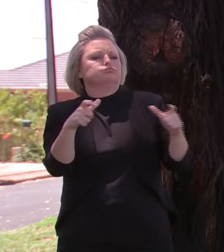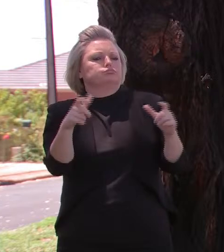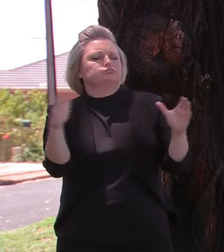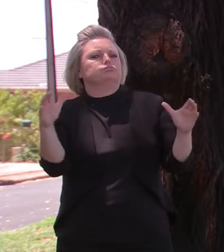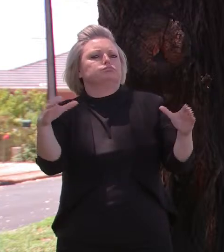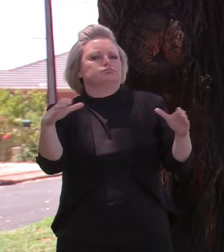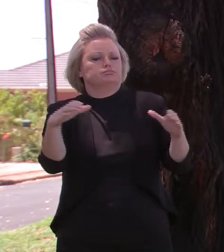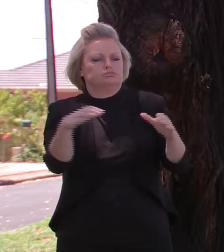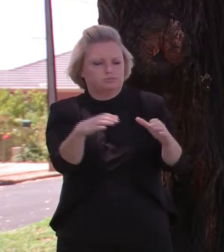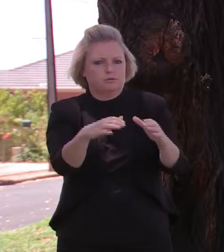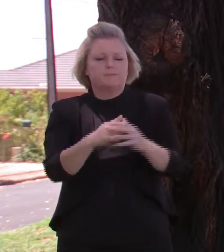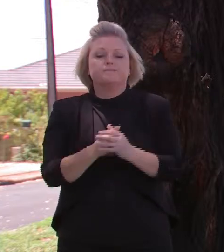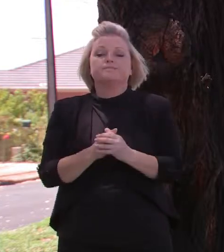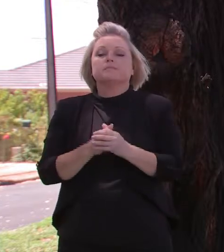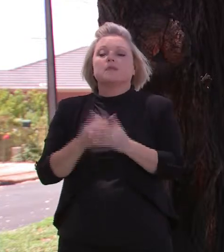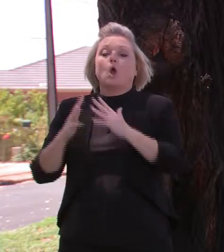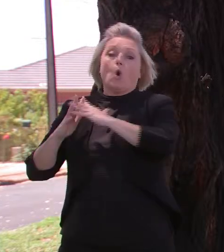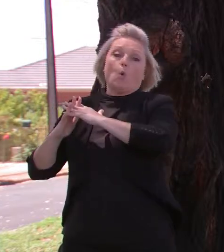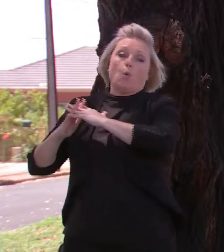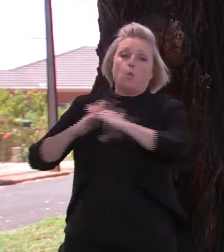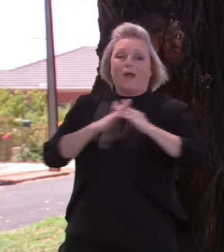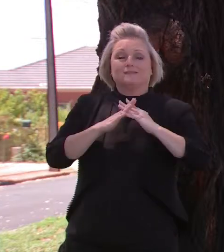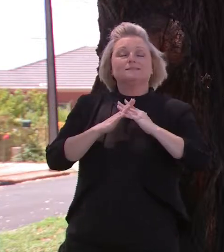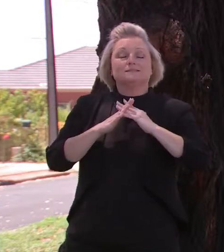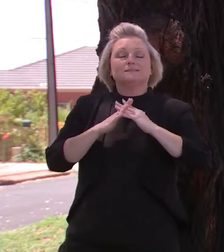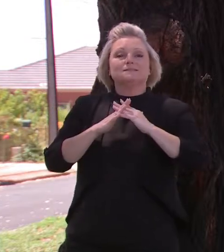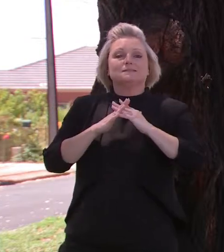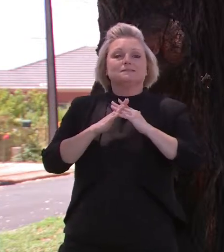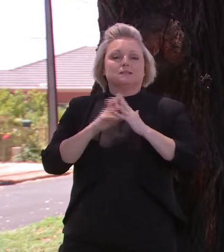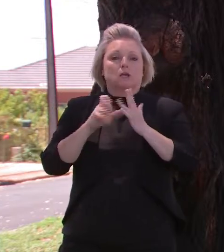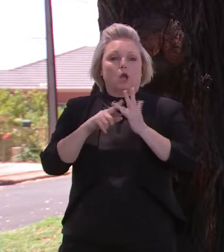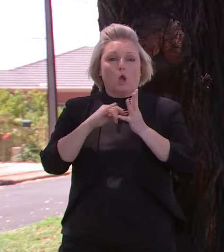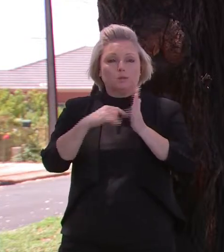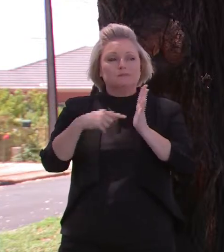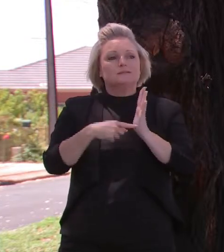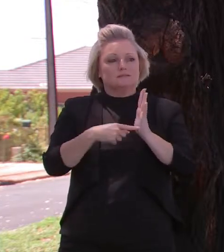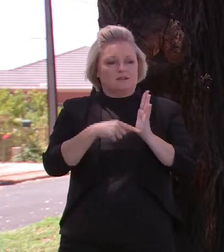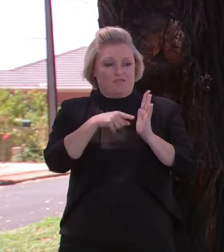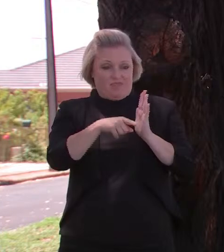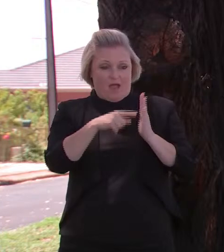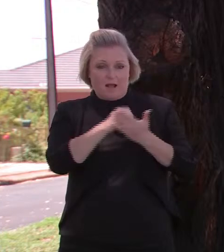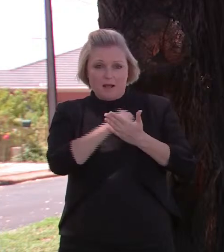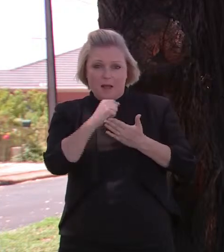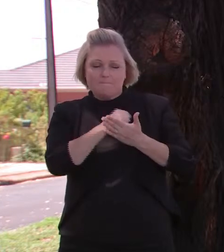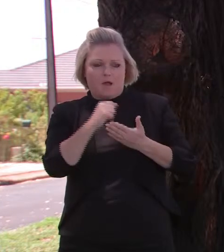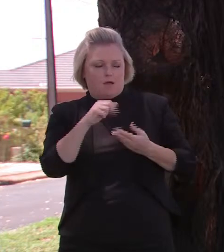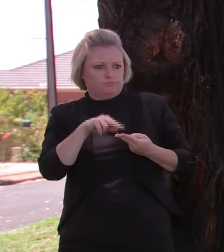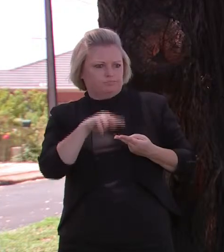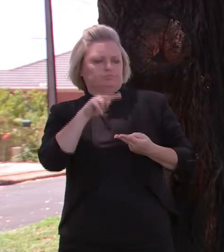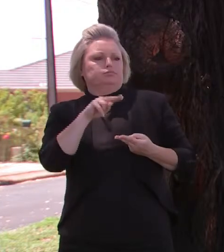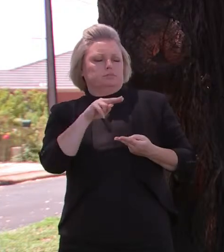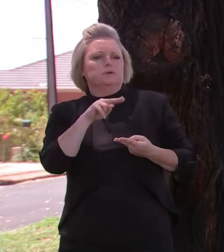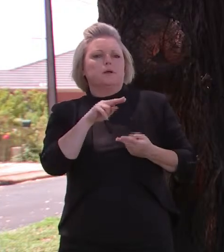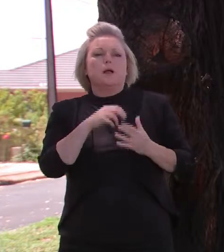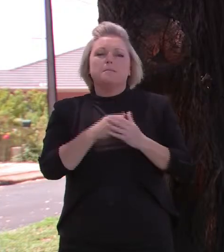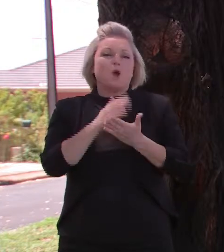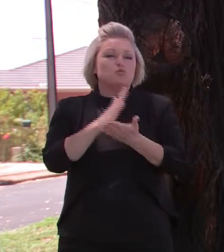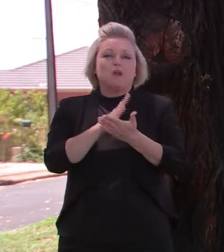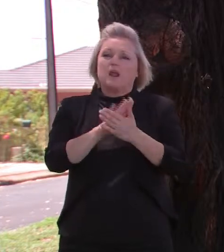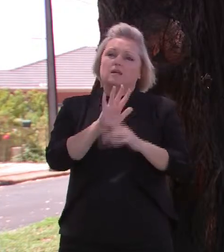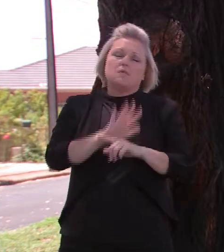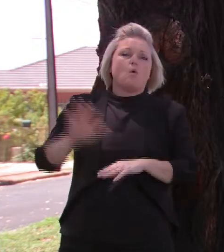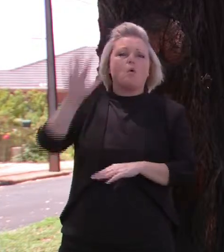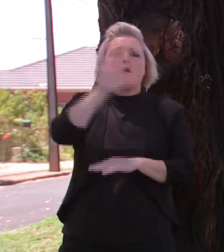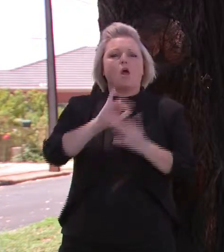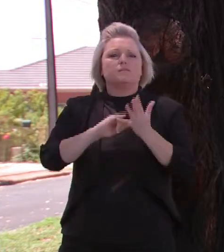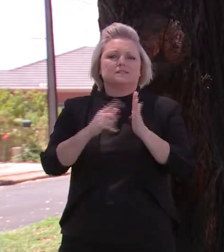where there have been a higher than usual number reported, but generally right across the state at the moment. As I said, I just